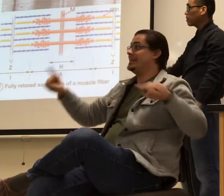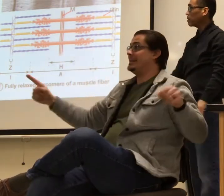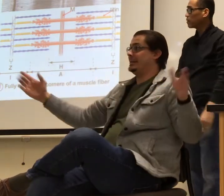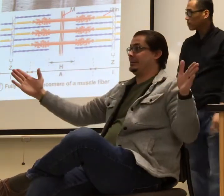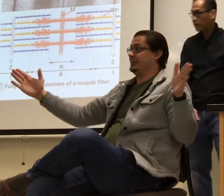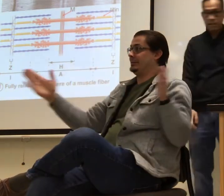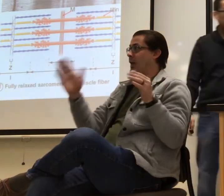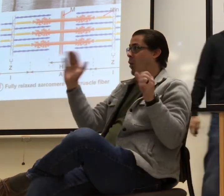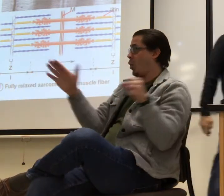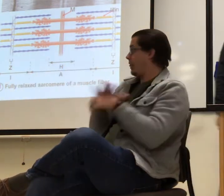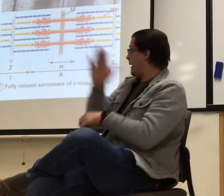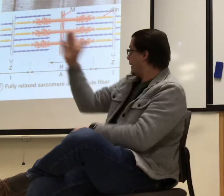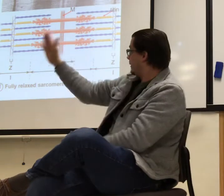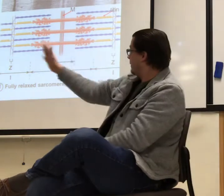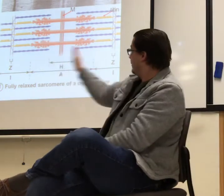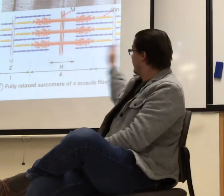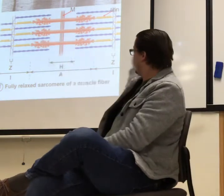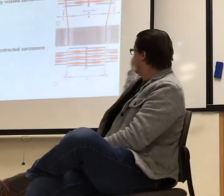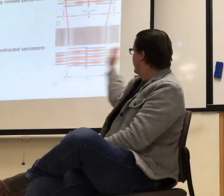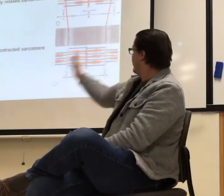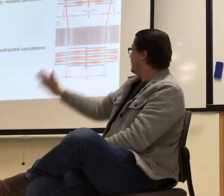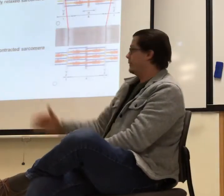good. Okay, so